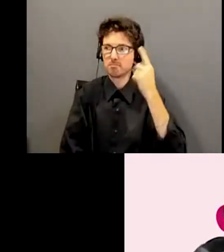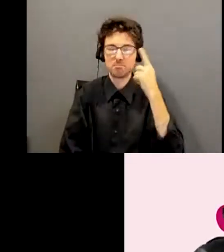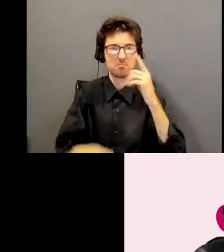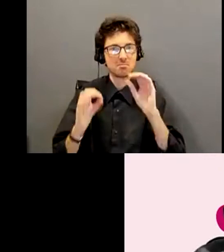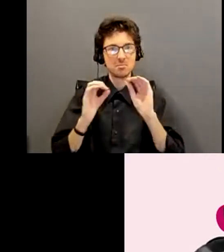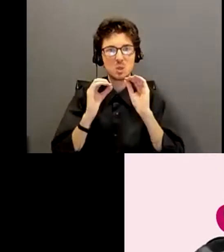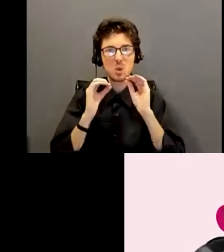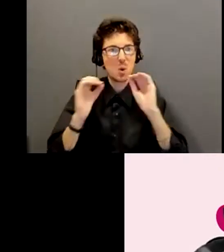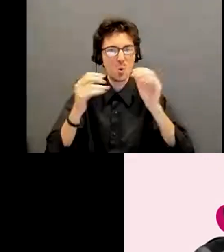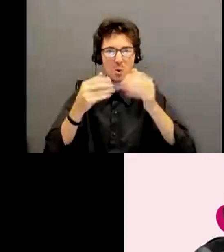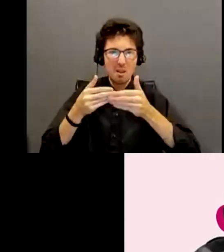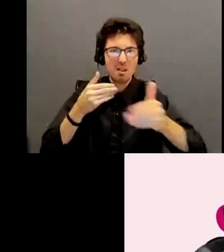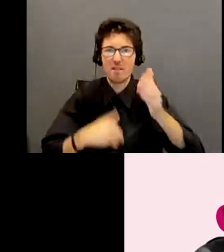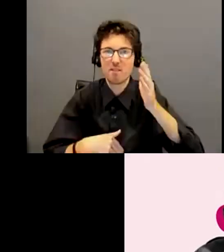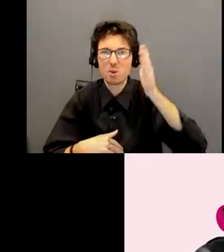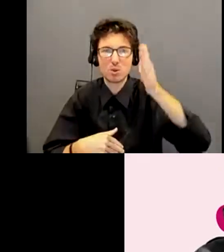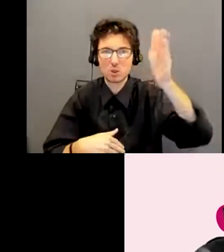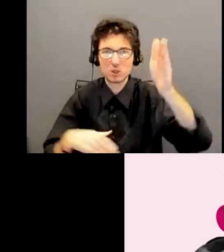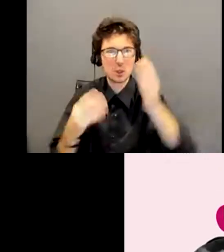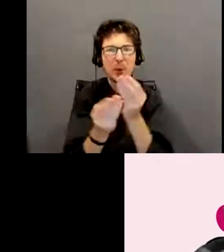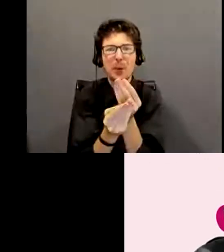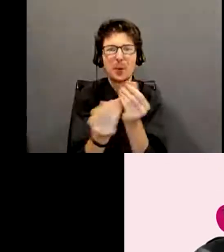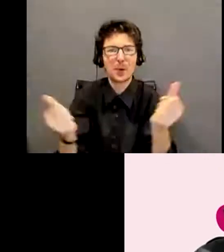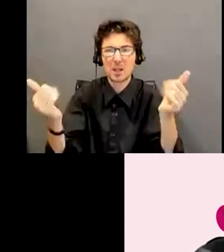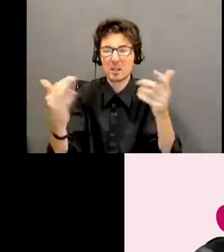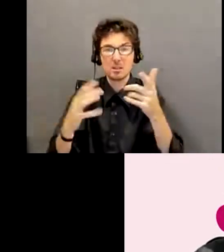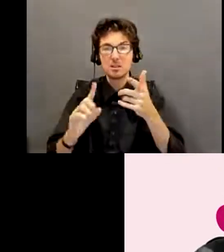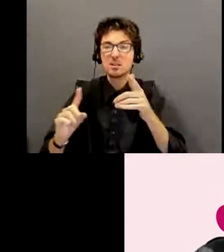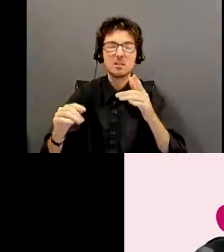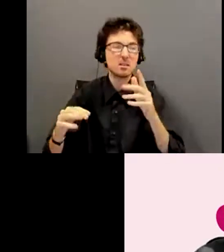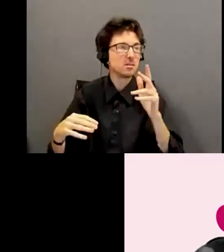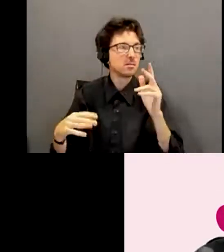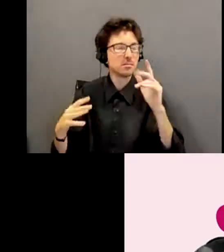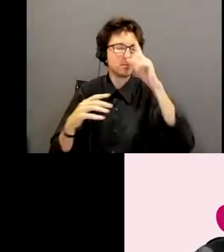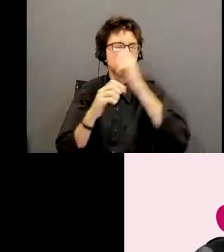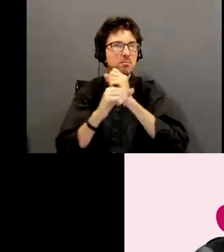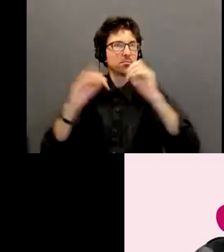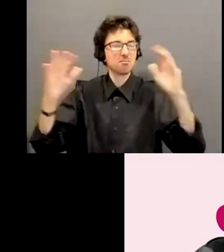life. I saw my friends walking around playing soccer and basketball.